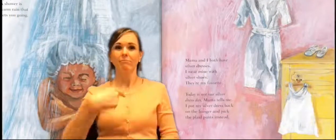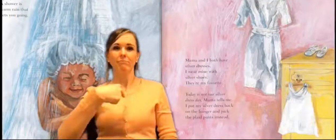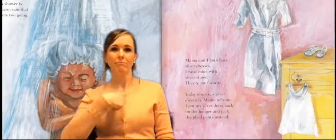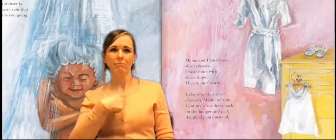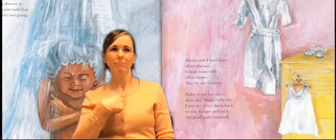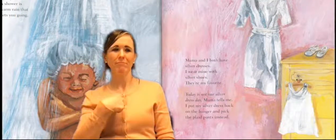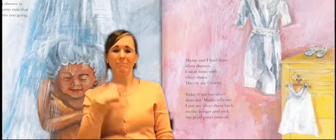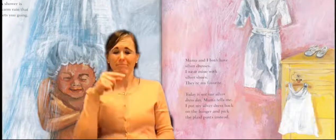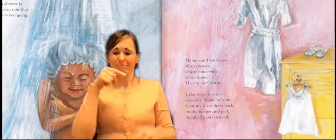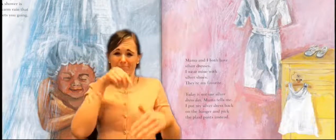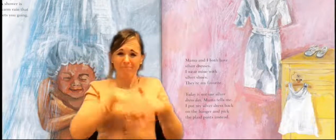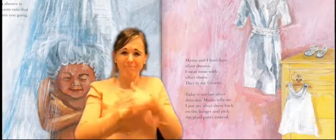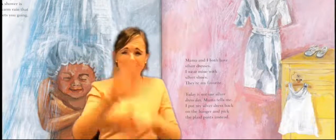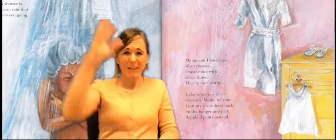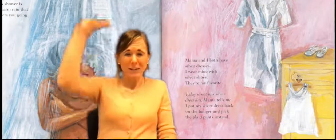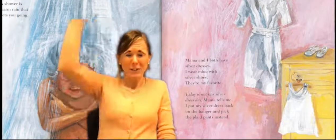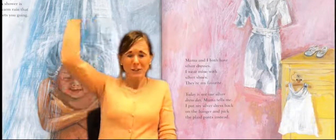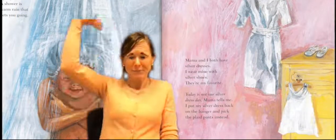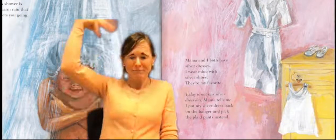circles.